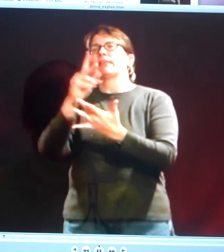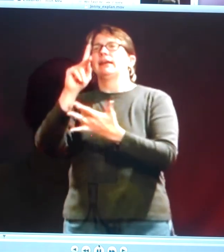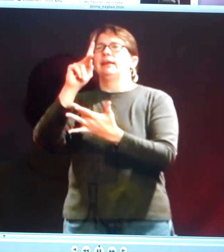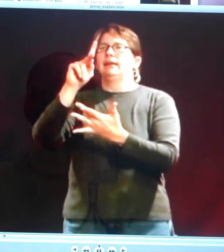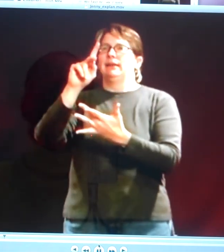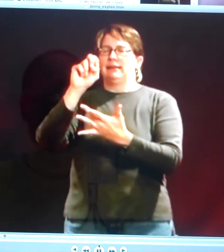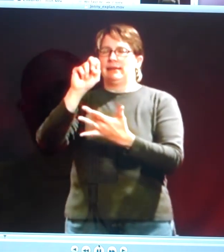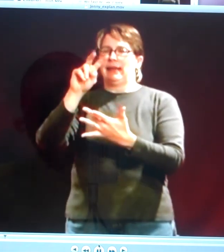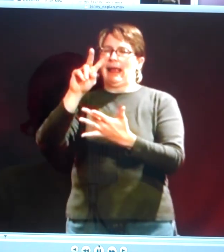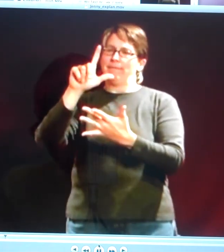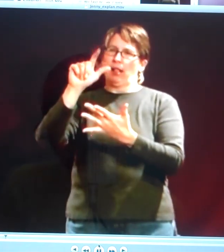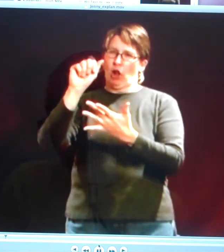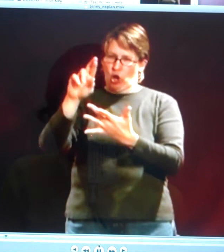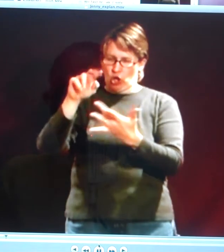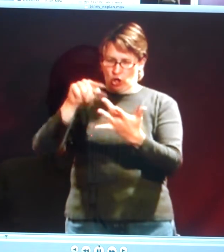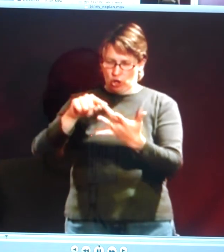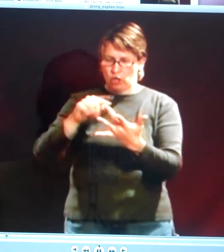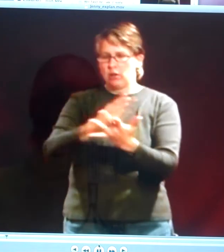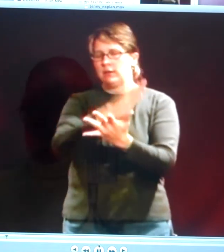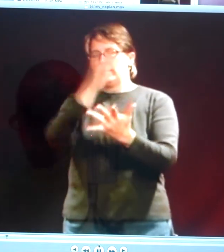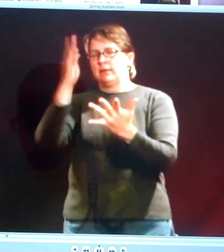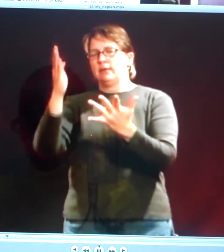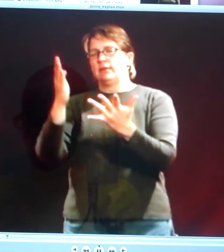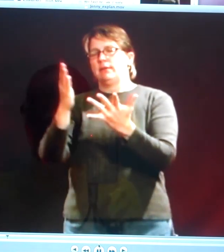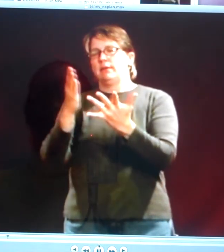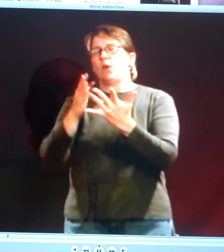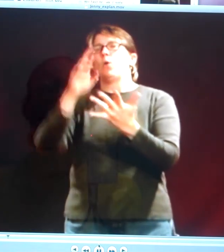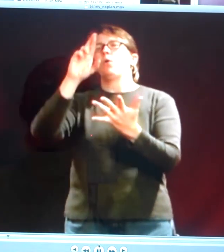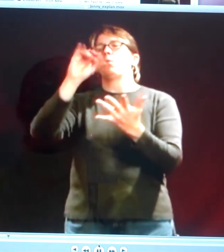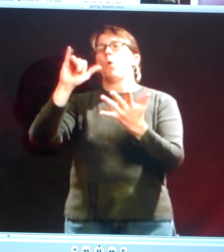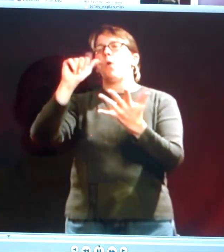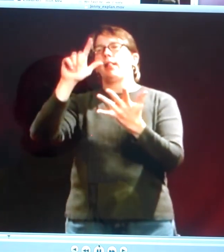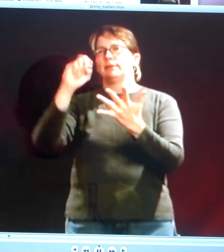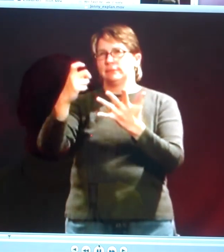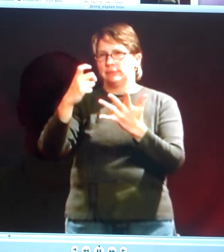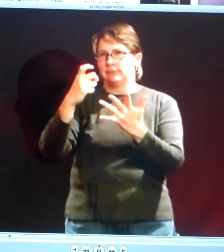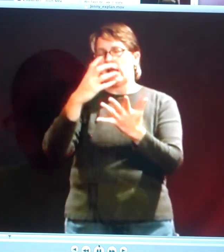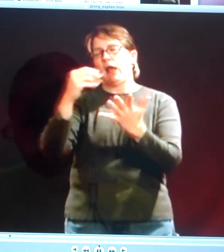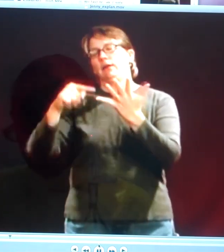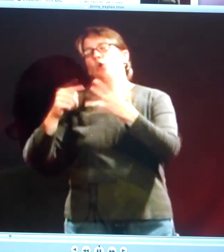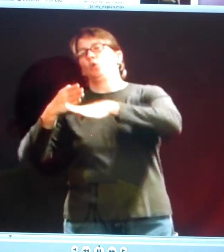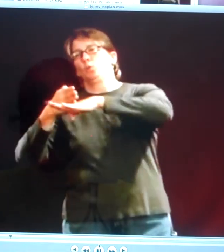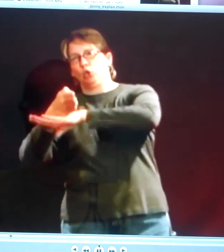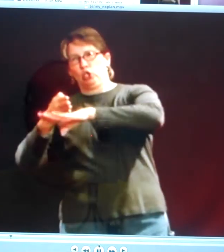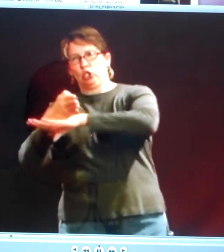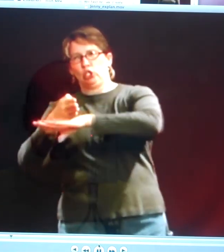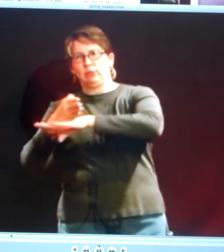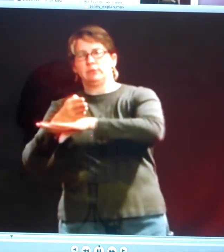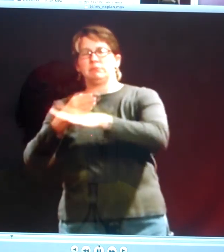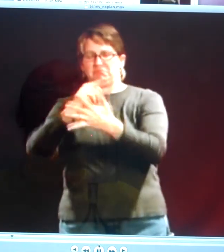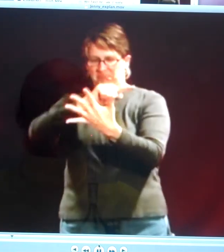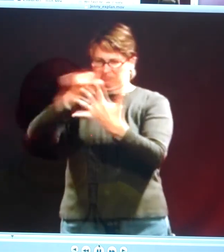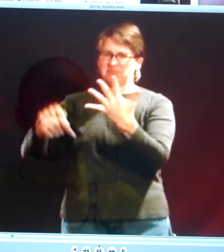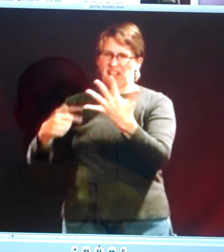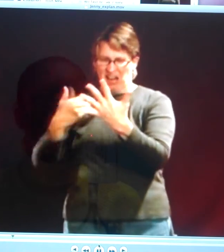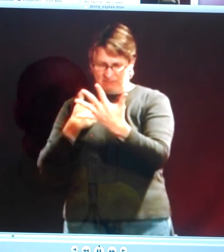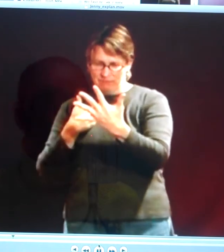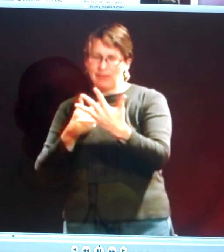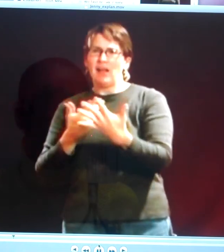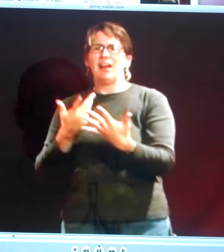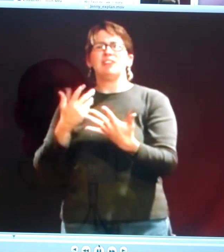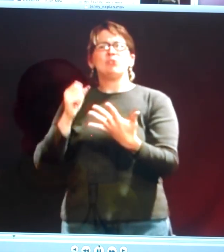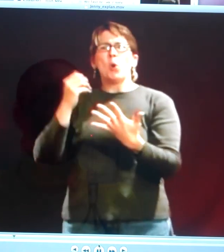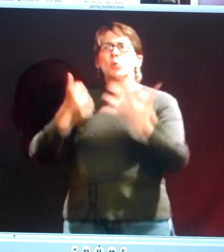heavy. And the next one is Rolex. The next one is Kevlar. And the next one